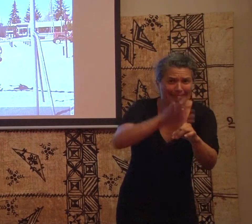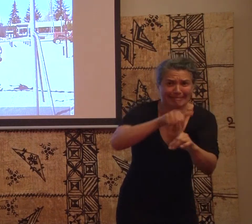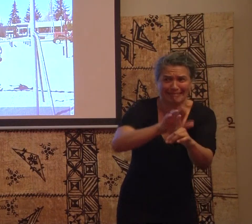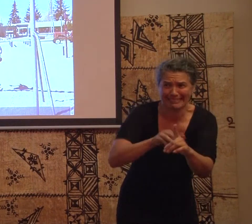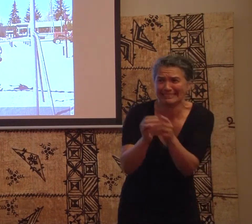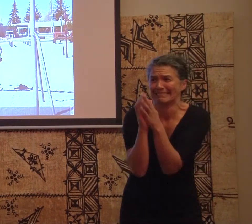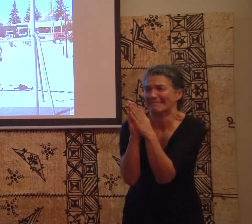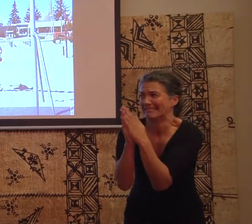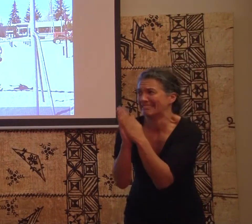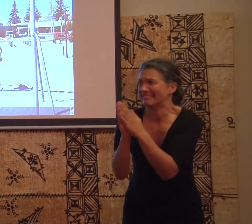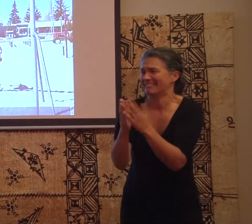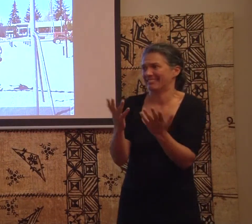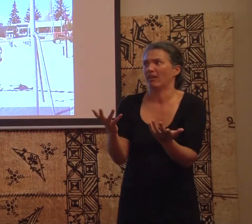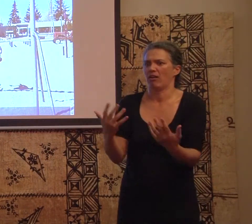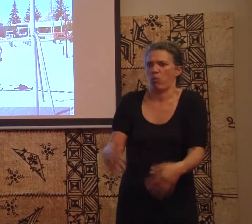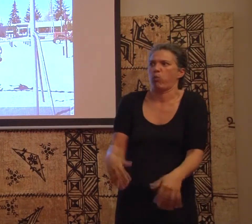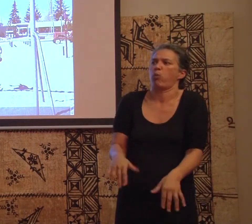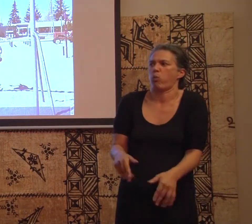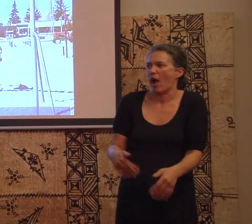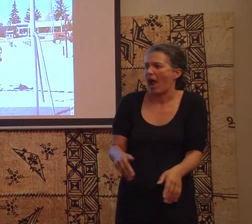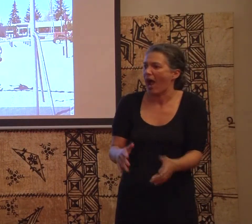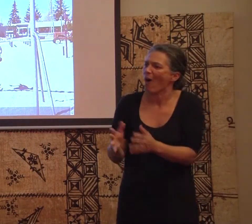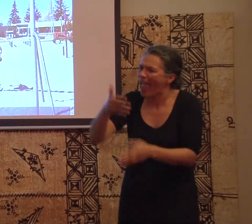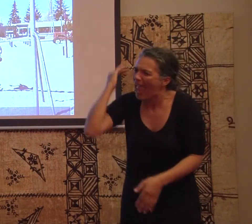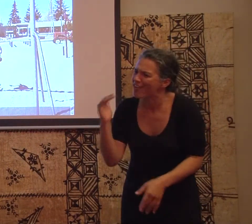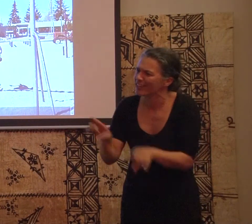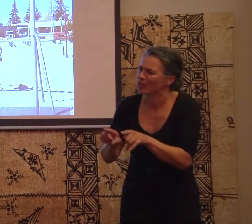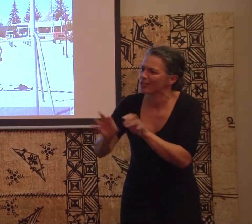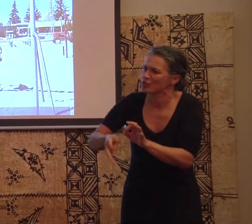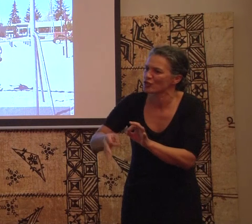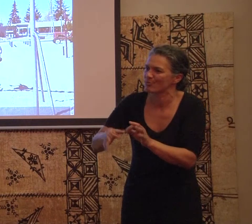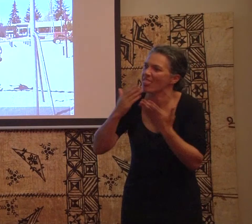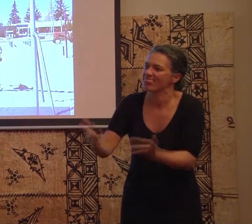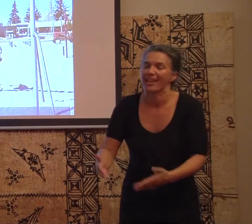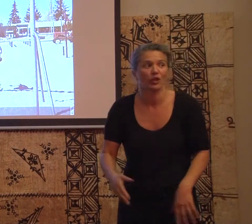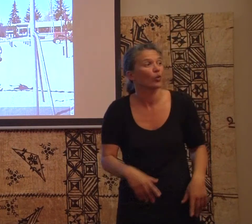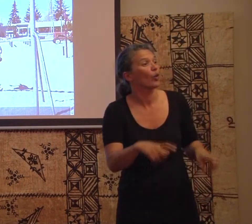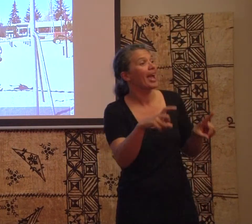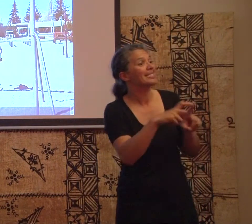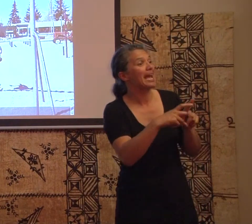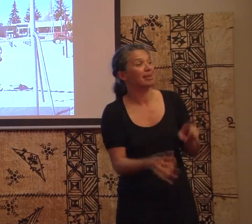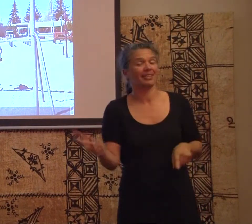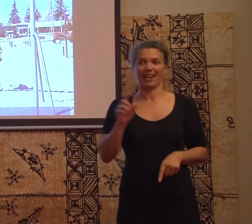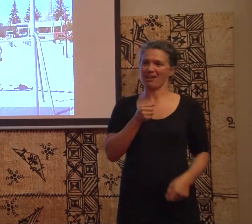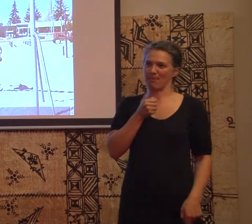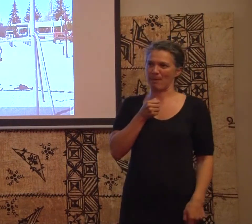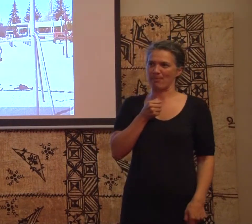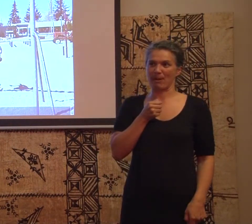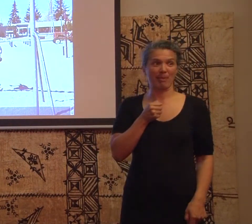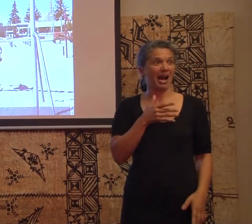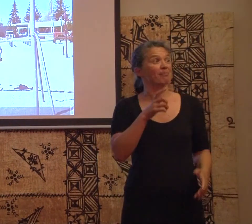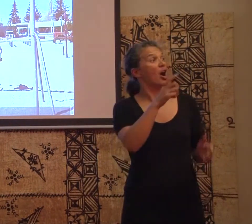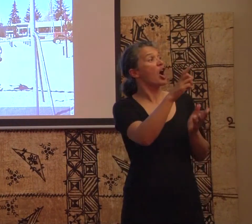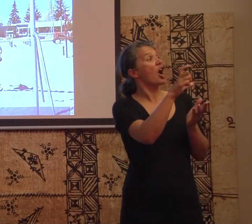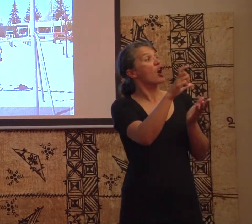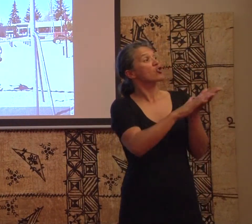job, so well done, Tanya. And to Harry also. Damien, the MC, fantastic job. Chris Anderson, who